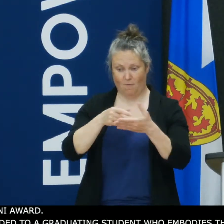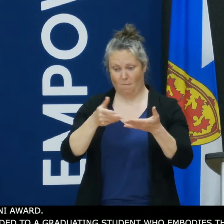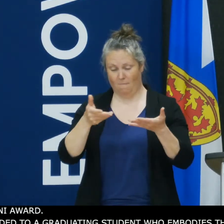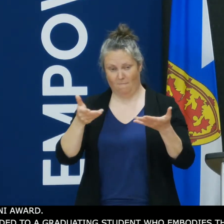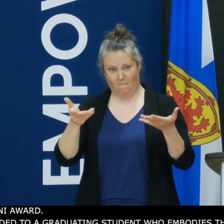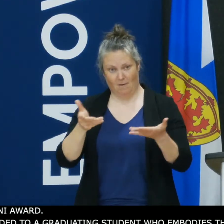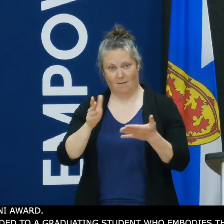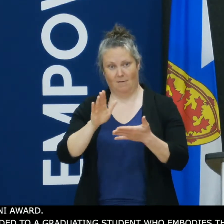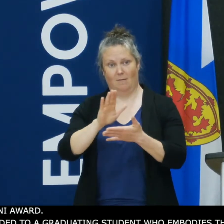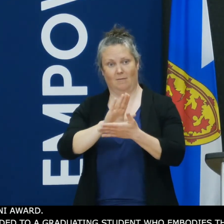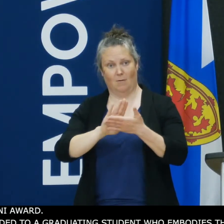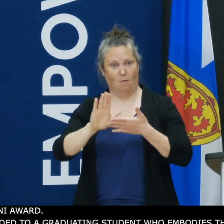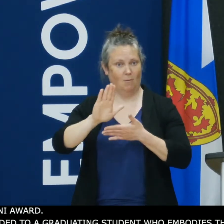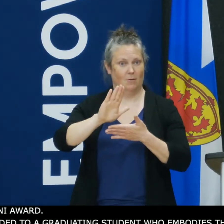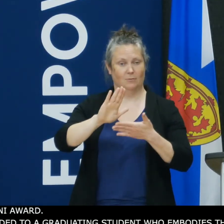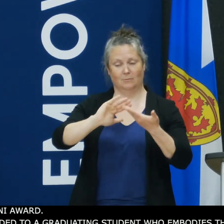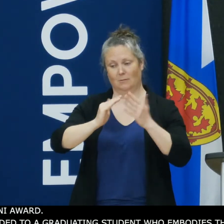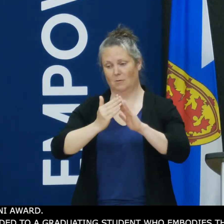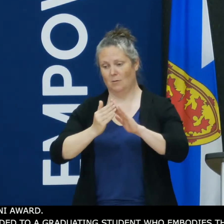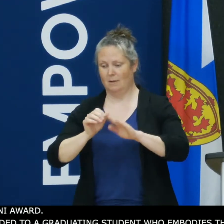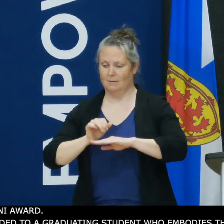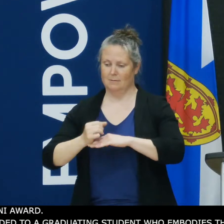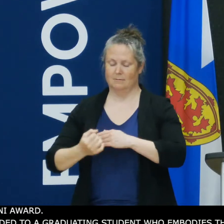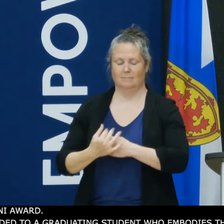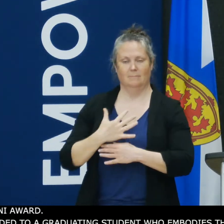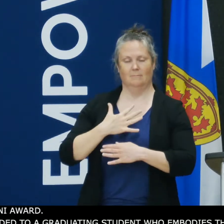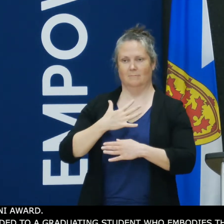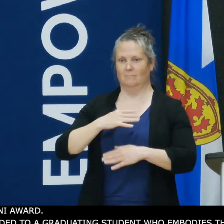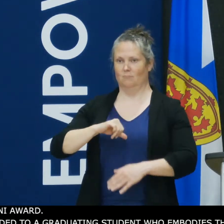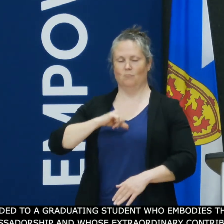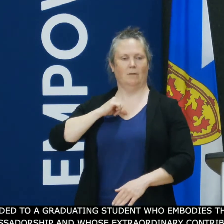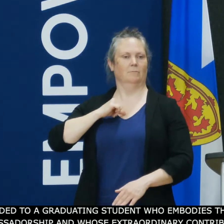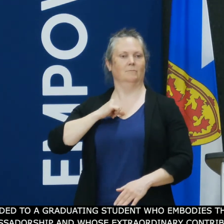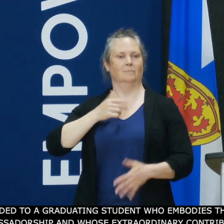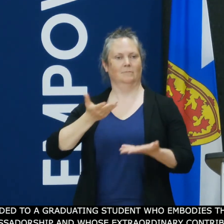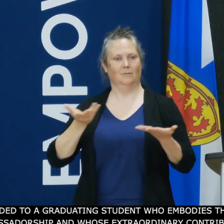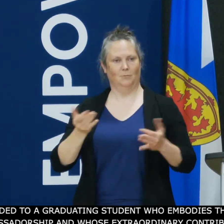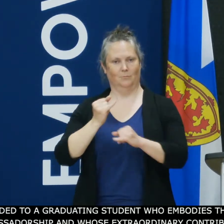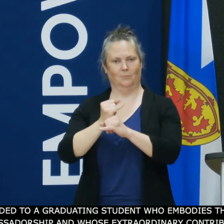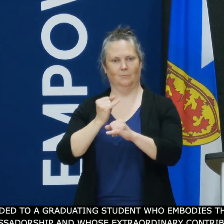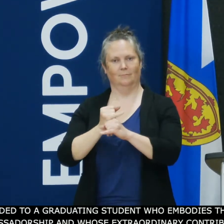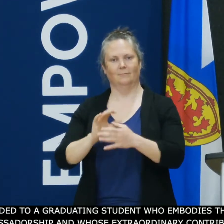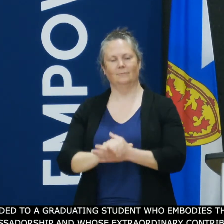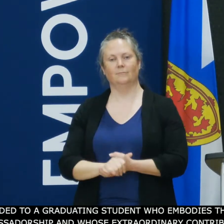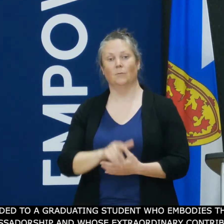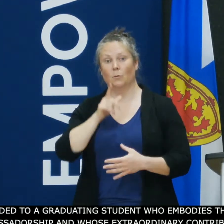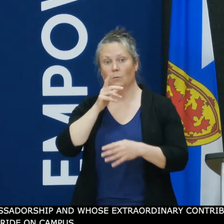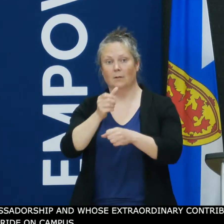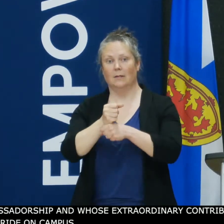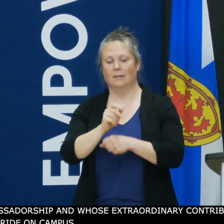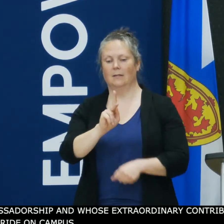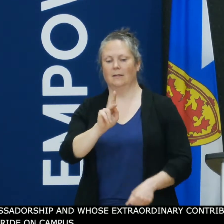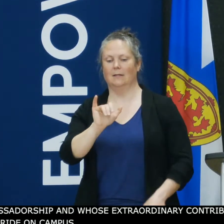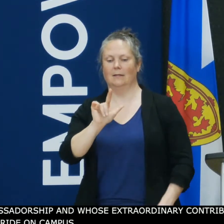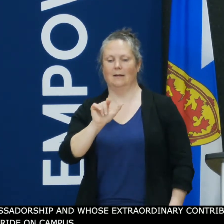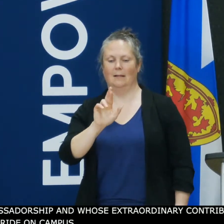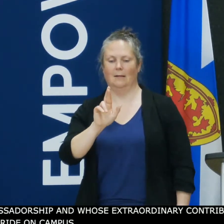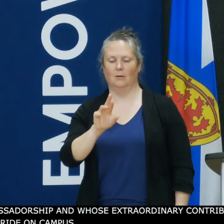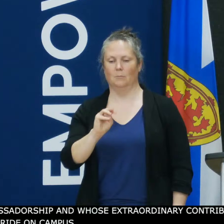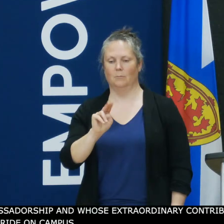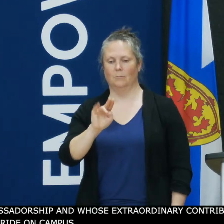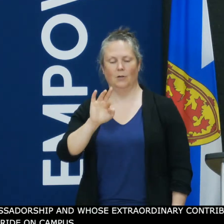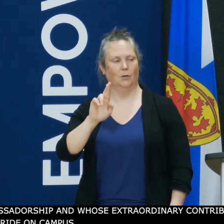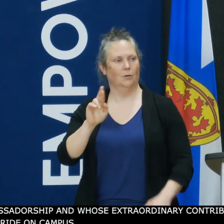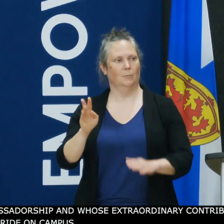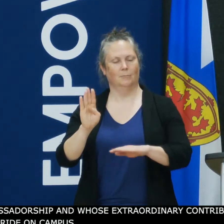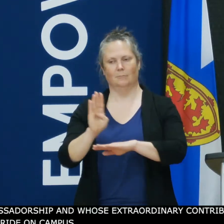a sense of community and pride on campus. The recipient is Kyla Muir, Business